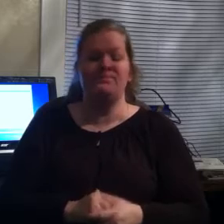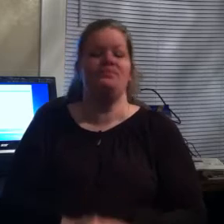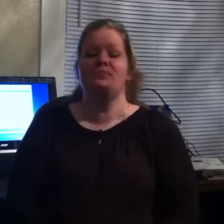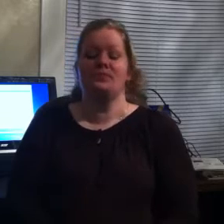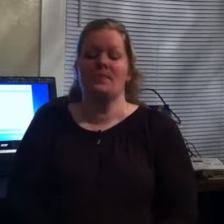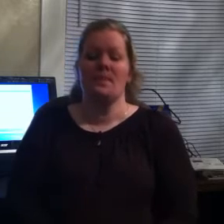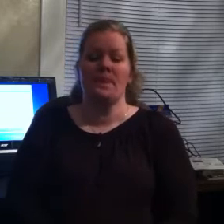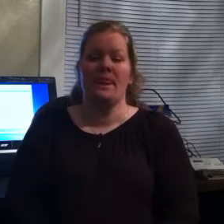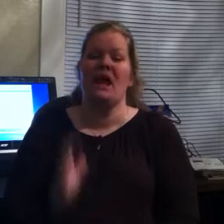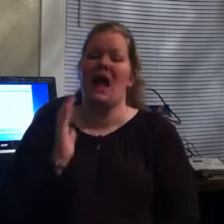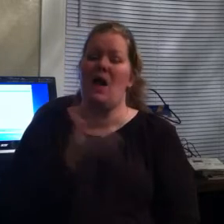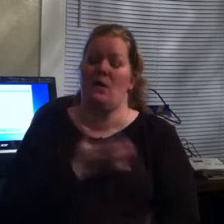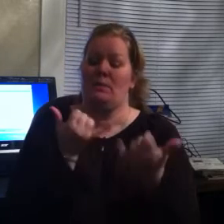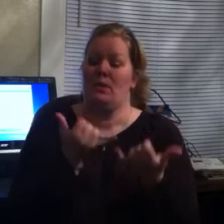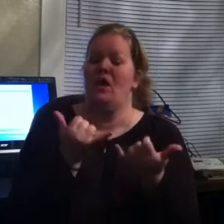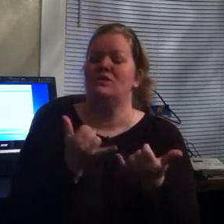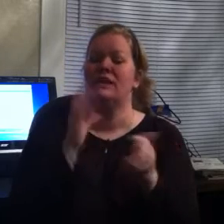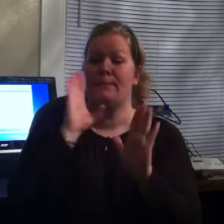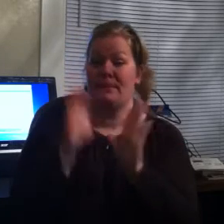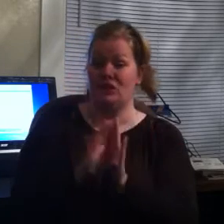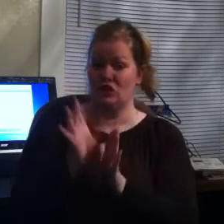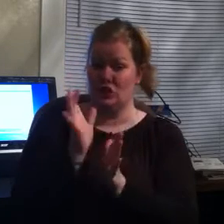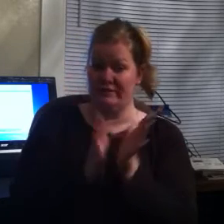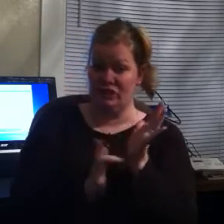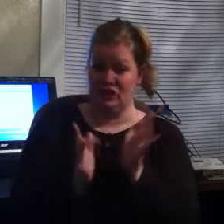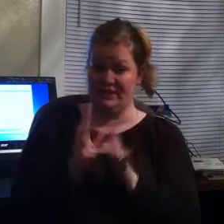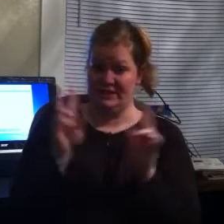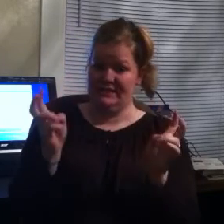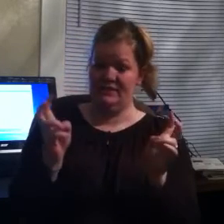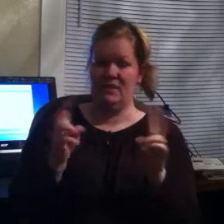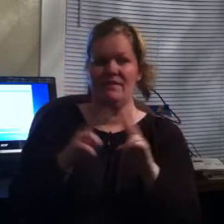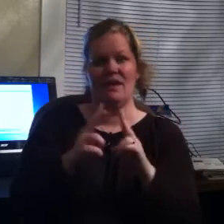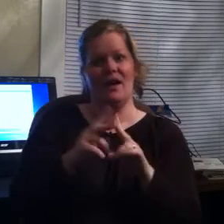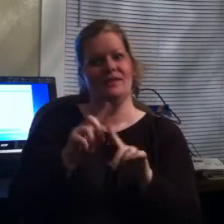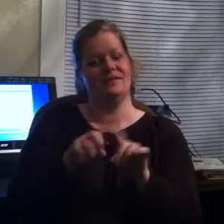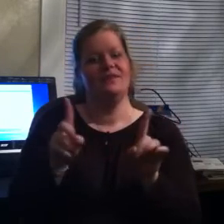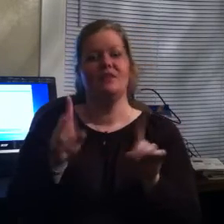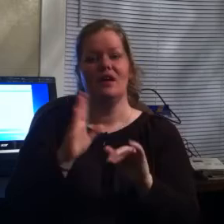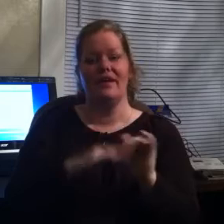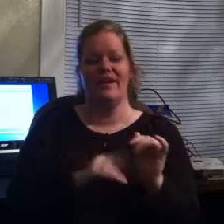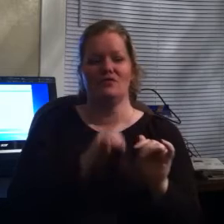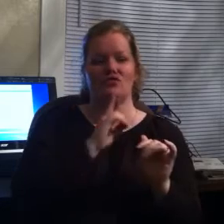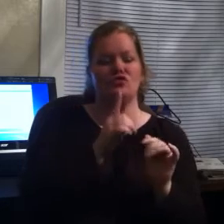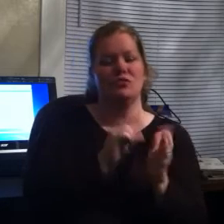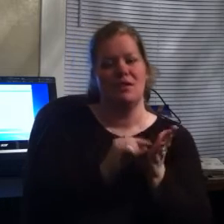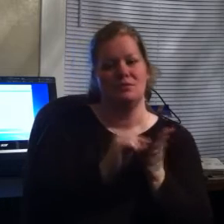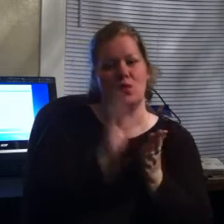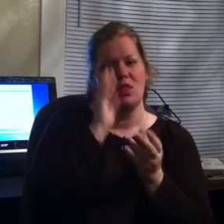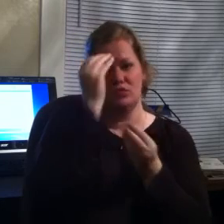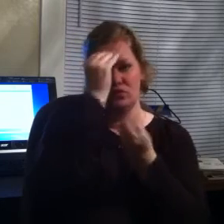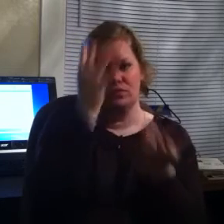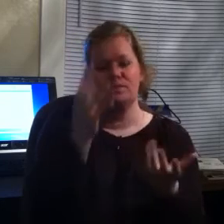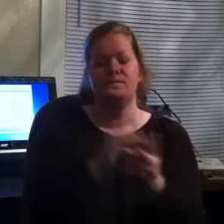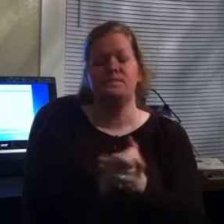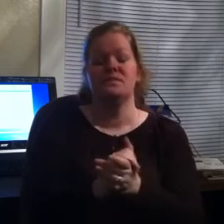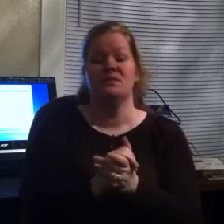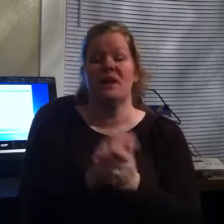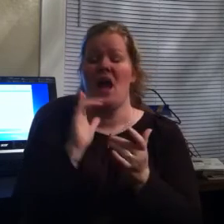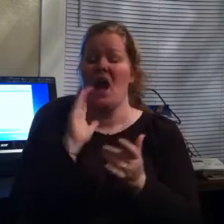Our modern-day picture of Jesus is very different than what I think the actual Gospels portray. Our modern-day picture of Jesus is kind of